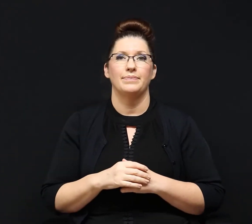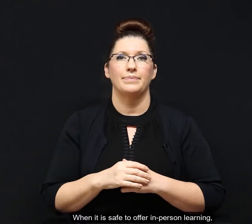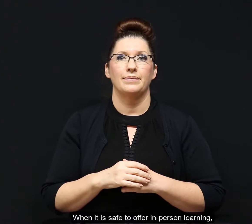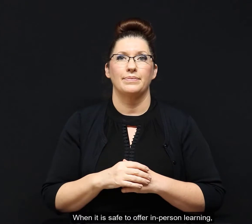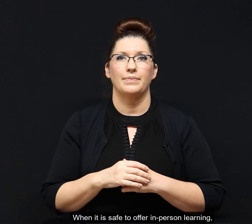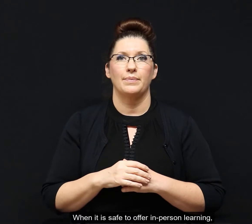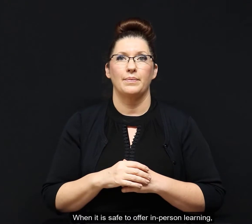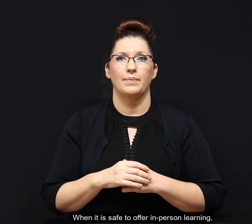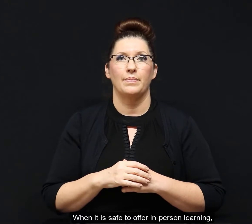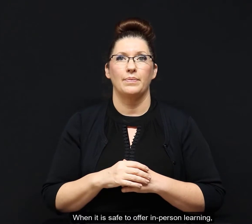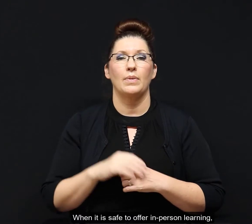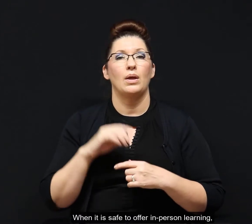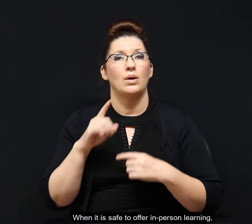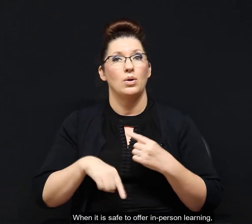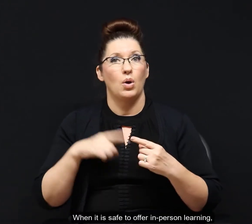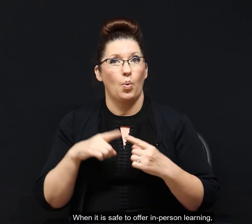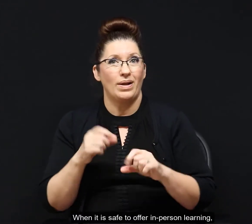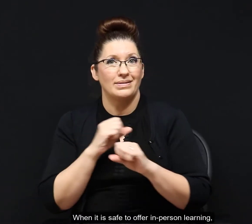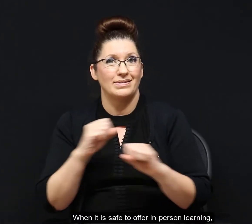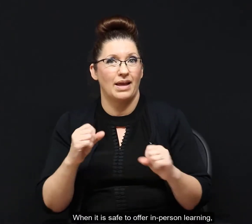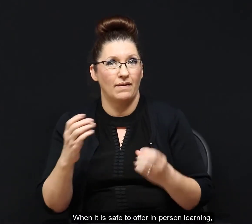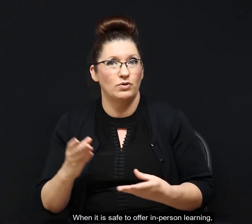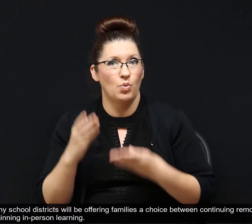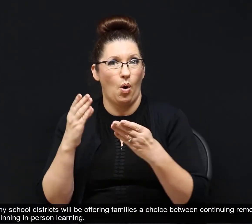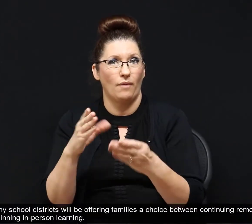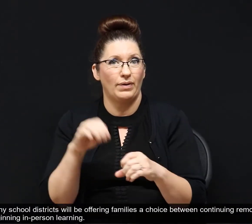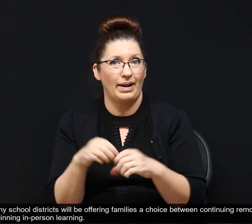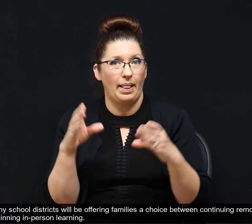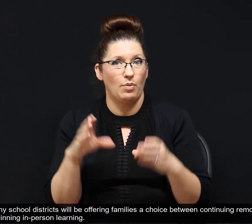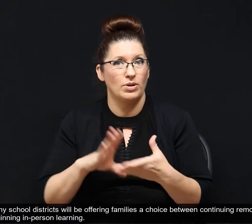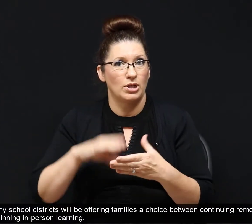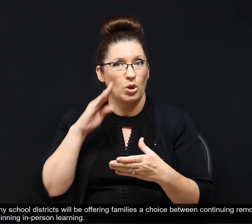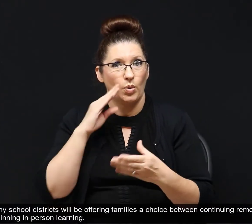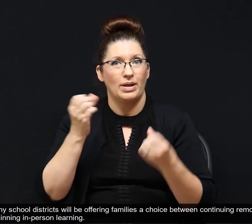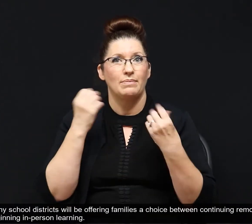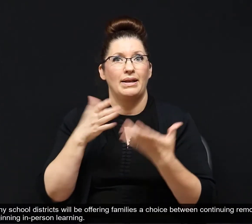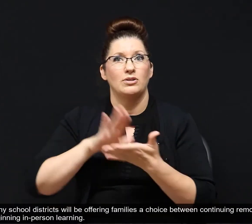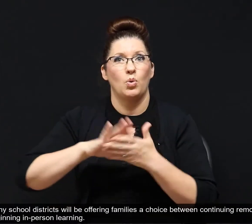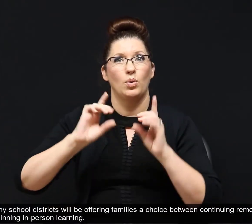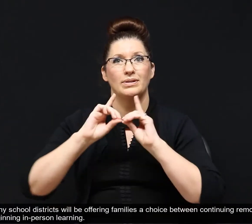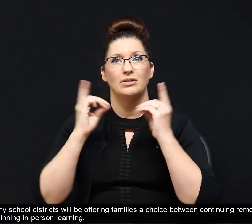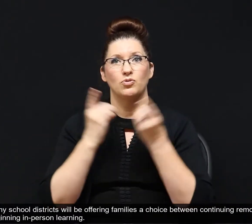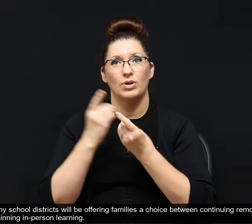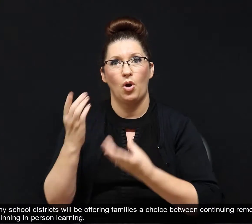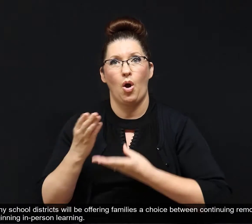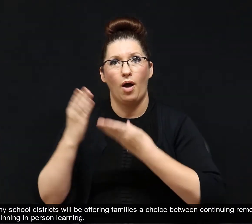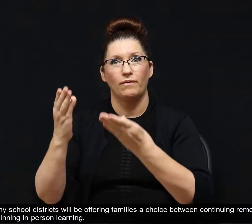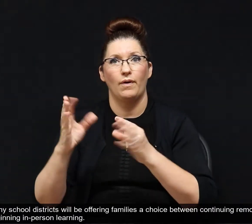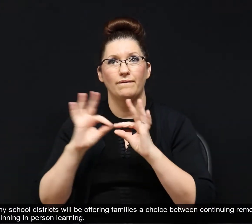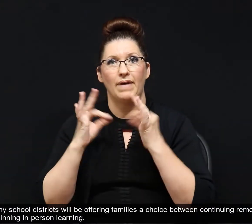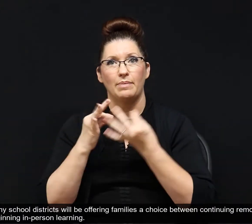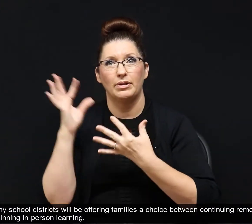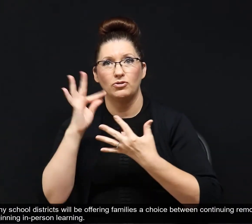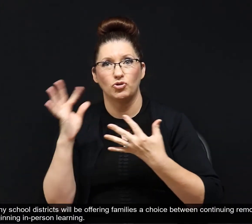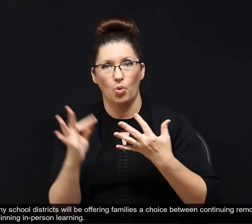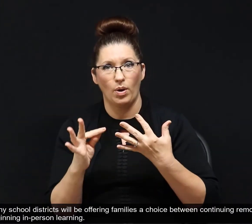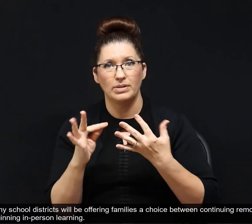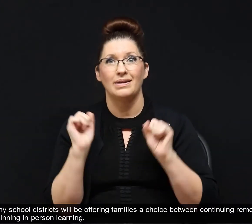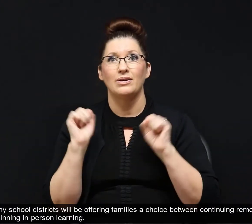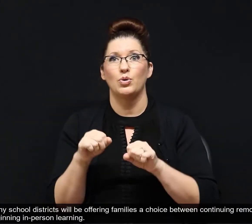When it is safe to offer in-person learning, many school districts will be offering families a choice between continuing remote learning